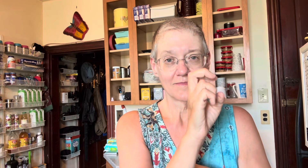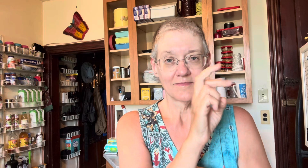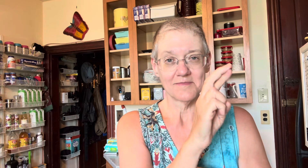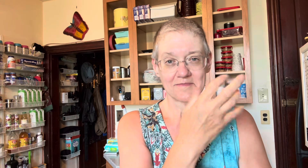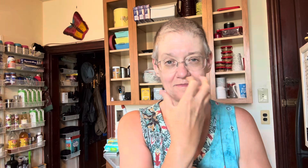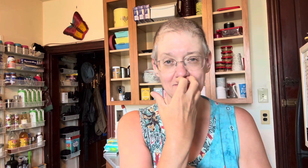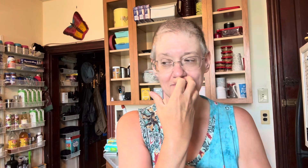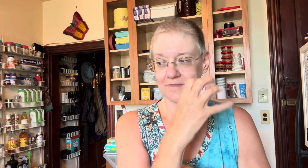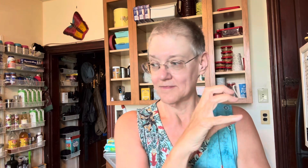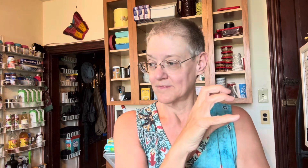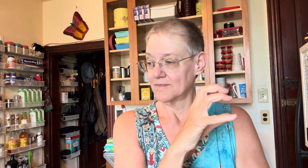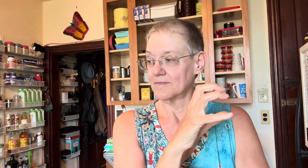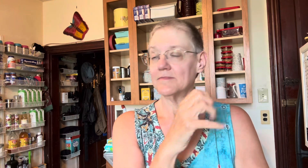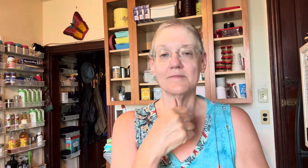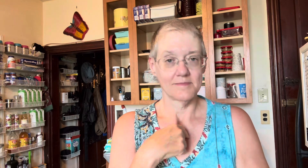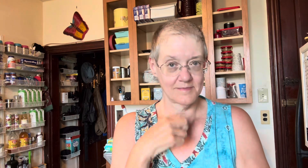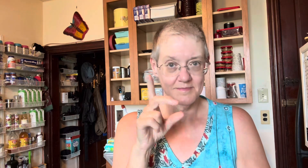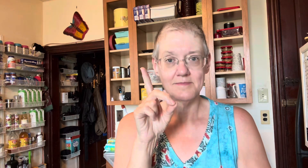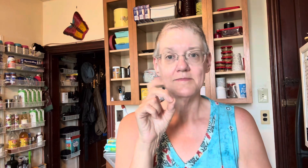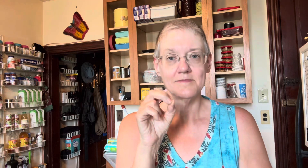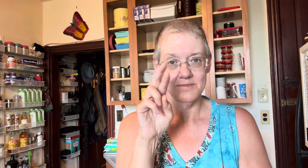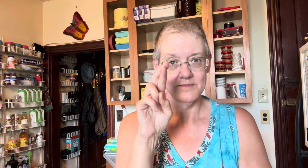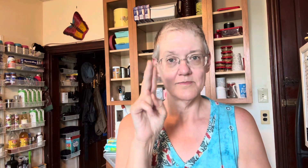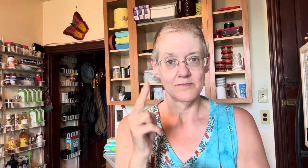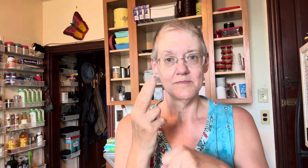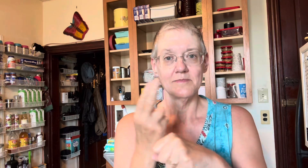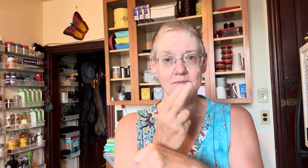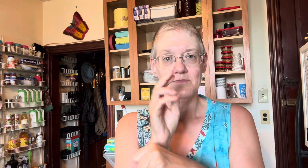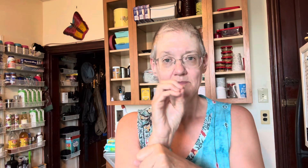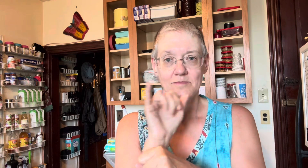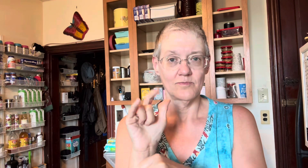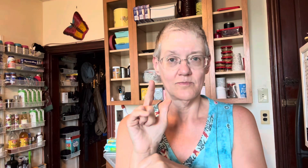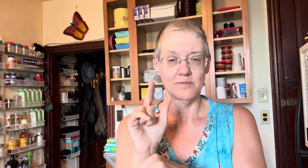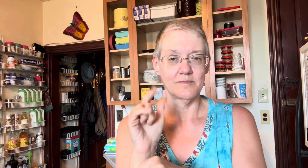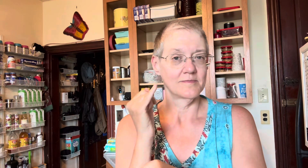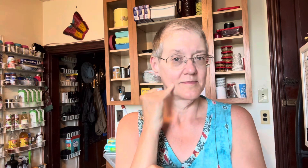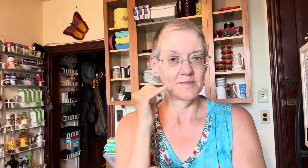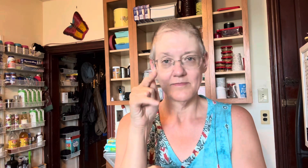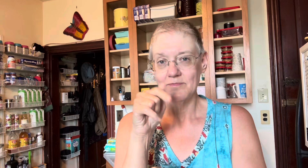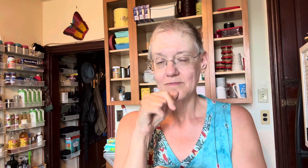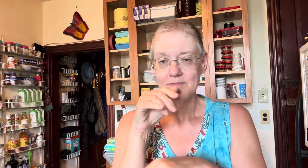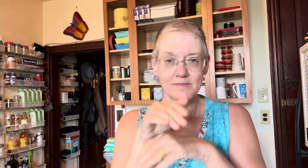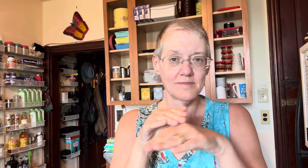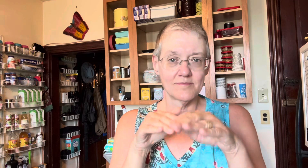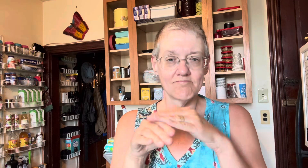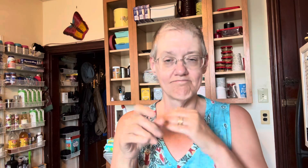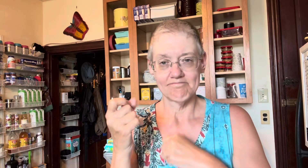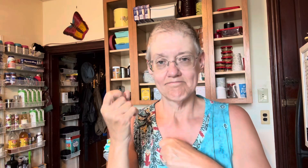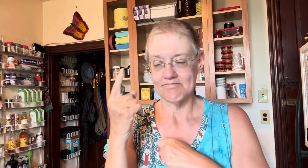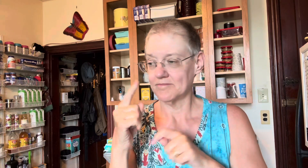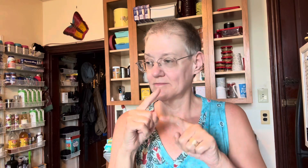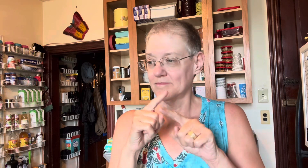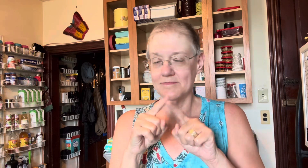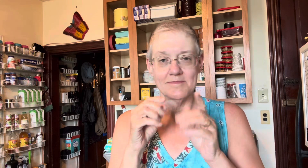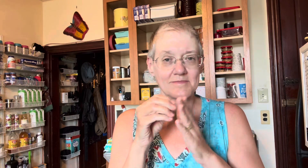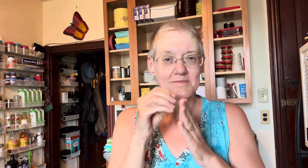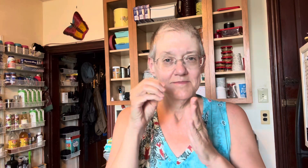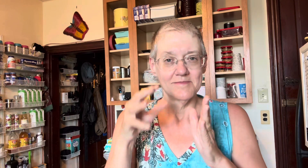lower heat. I do save my coconut oil. I do reuse it, but I understand if you're not comfortable with